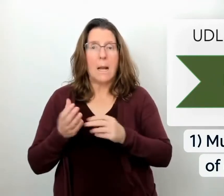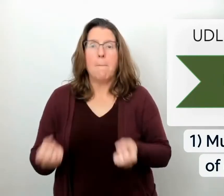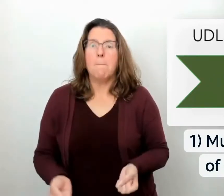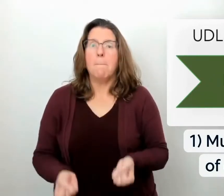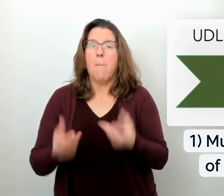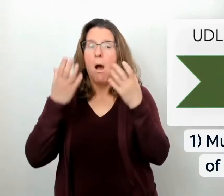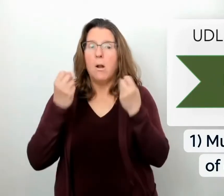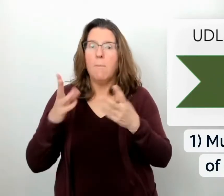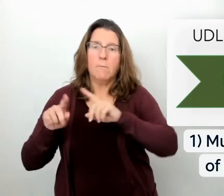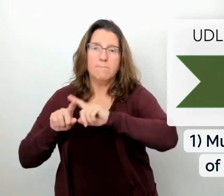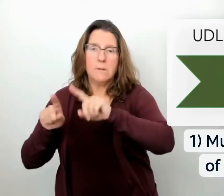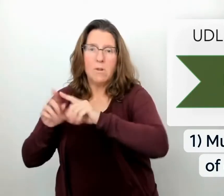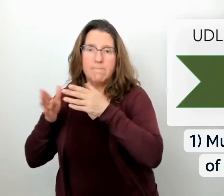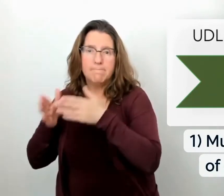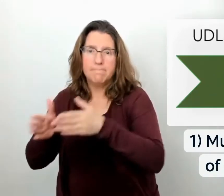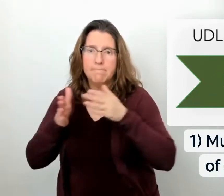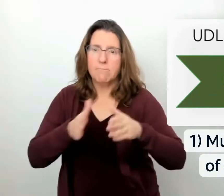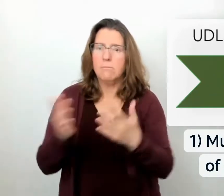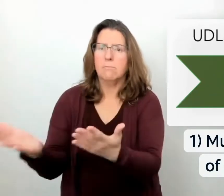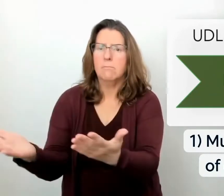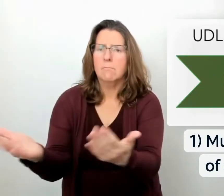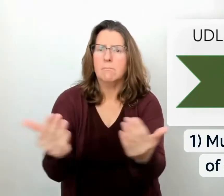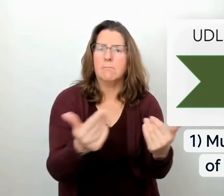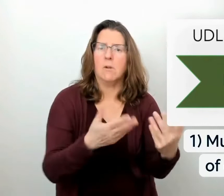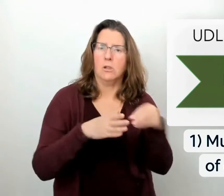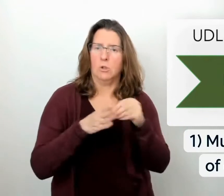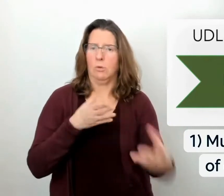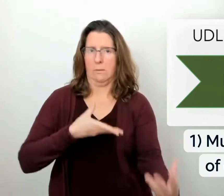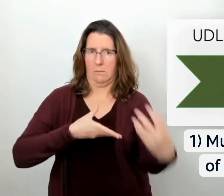UDL Principle 1, multiple means of engagement.